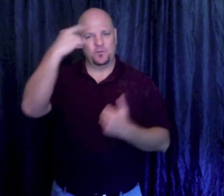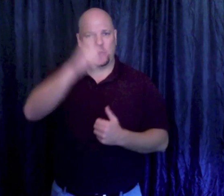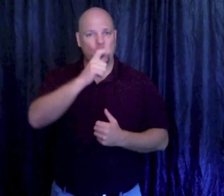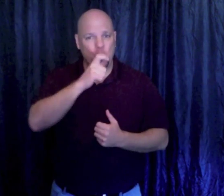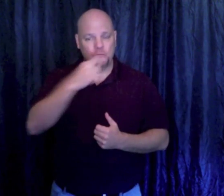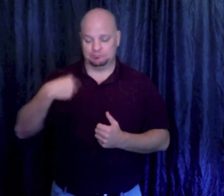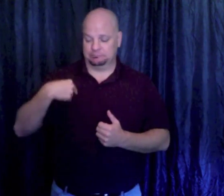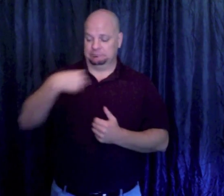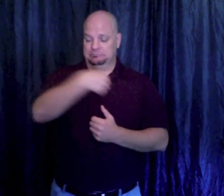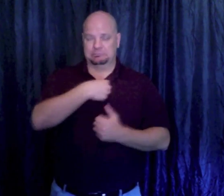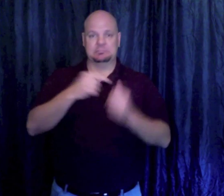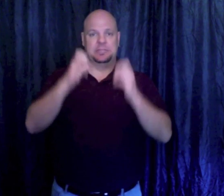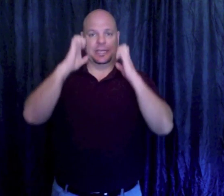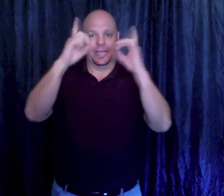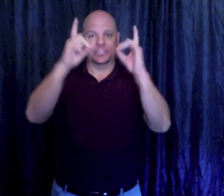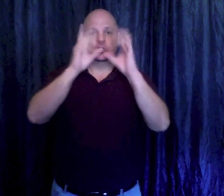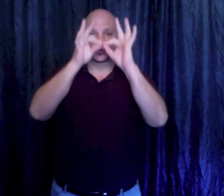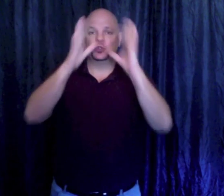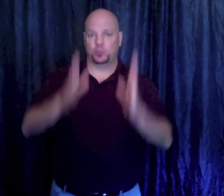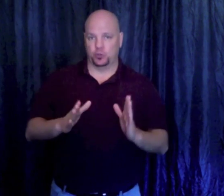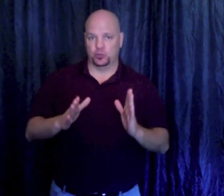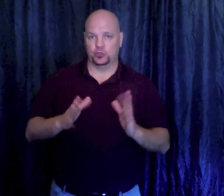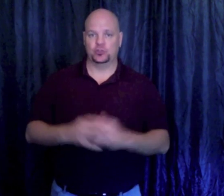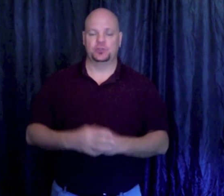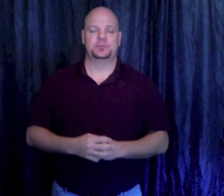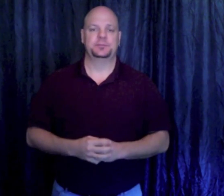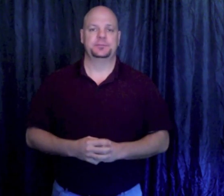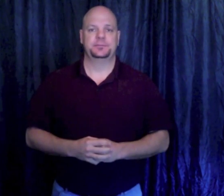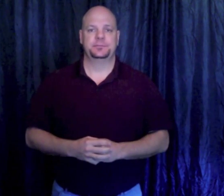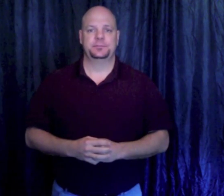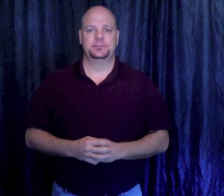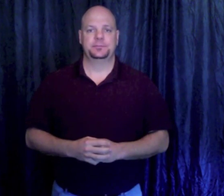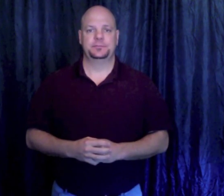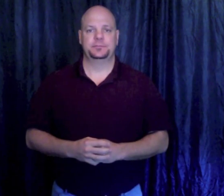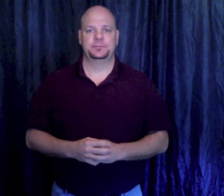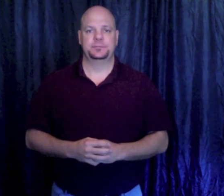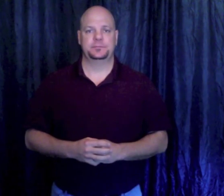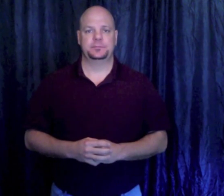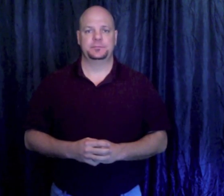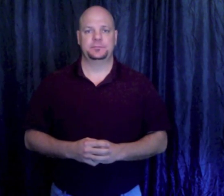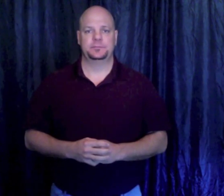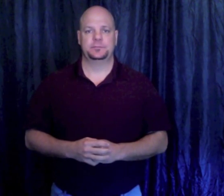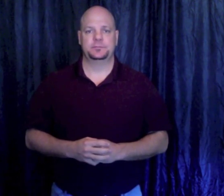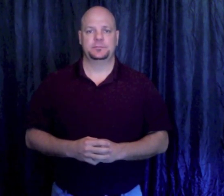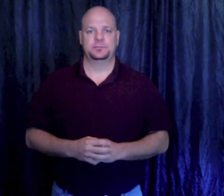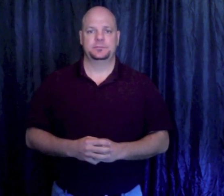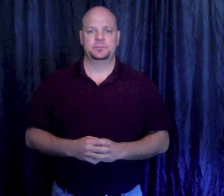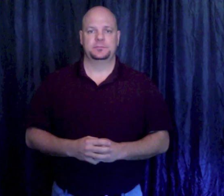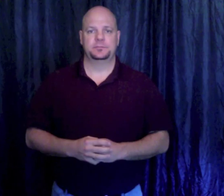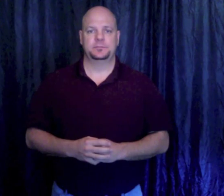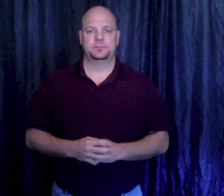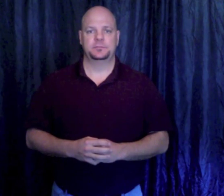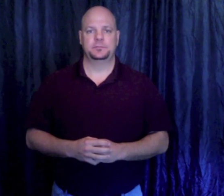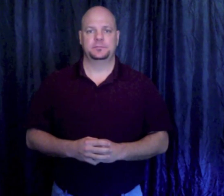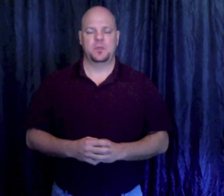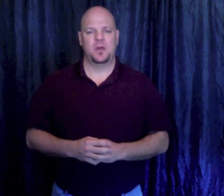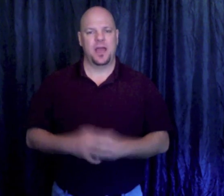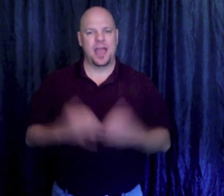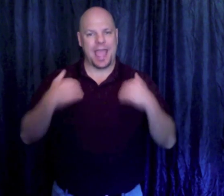who are the educational interpreters. Now, I'd like to tell you, first of all, the questions that the interpreter